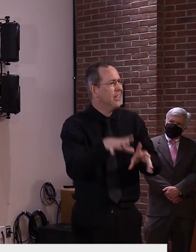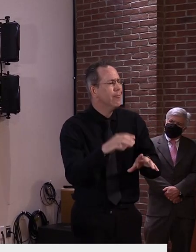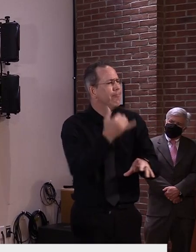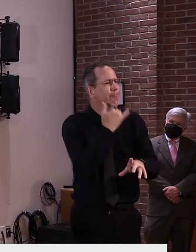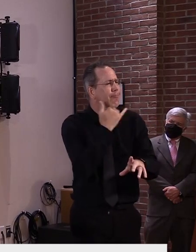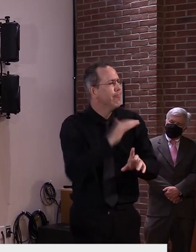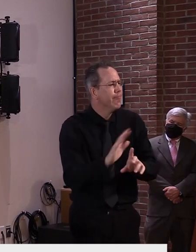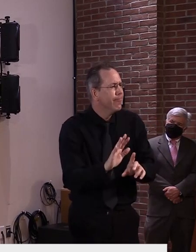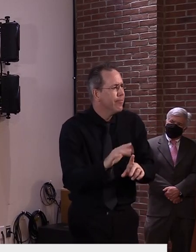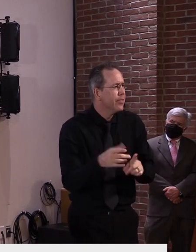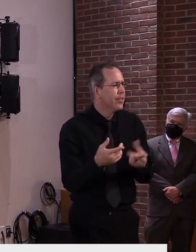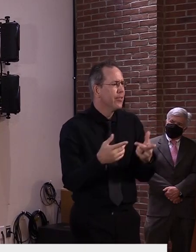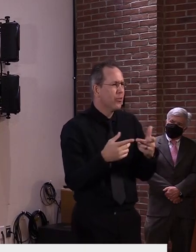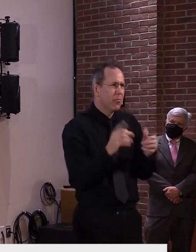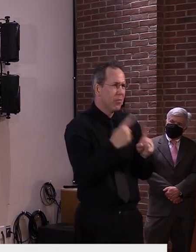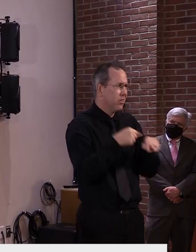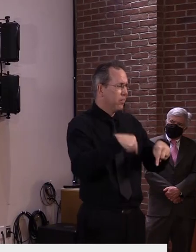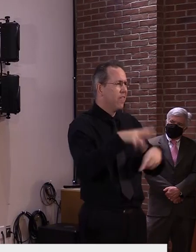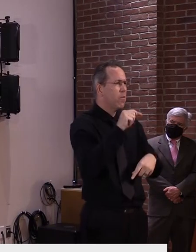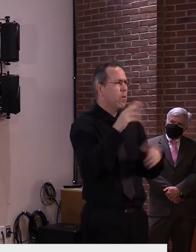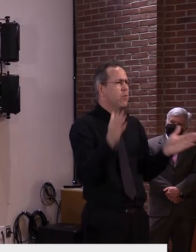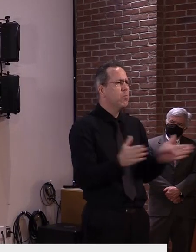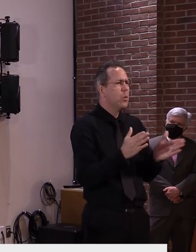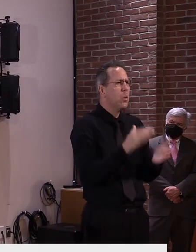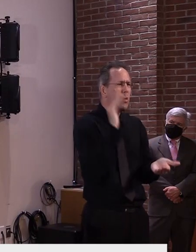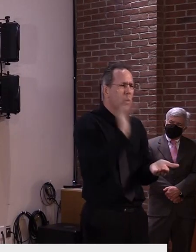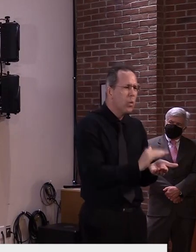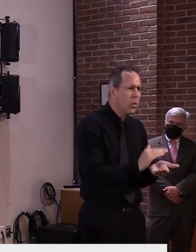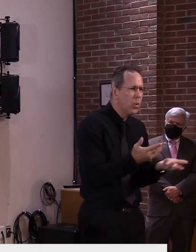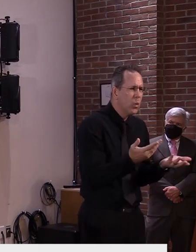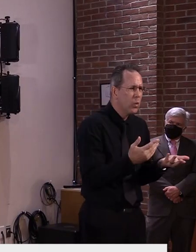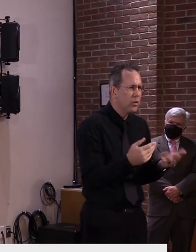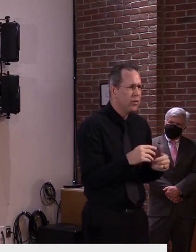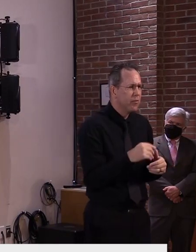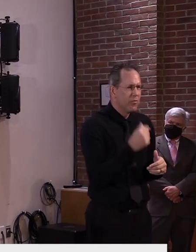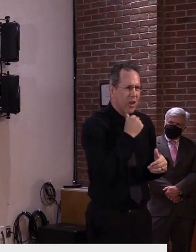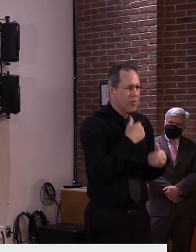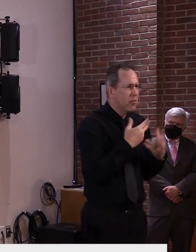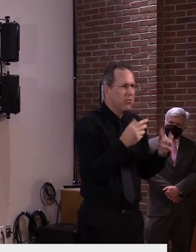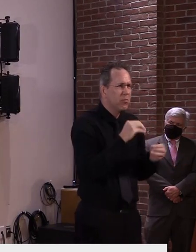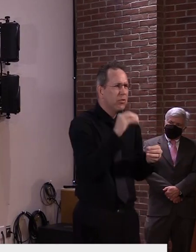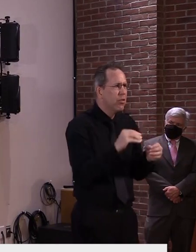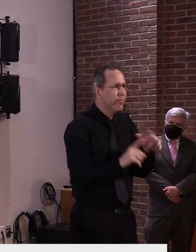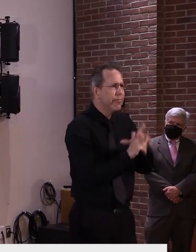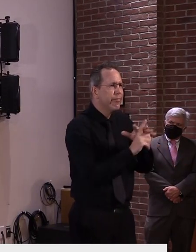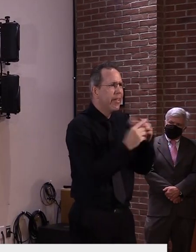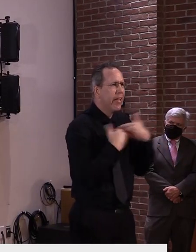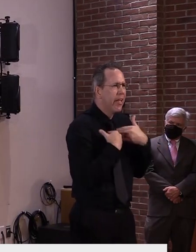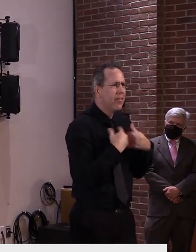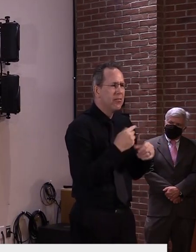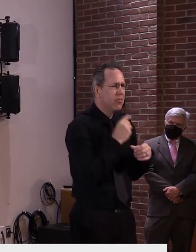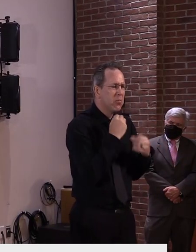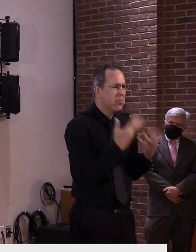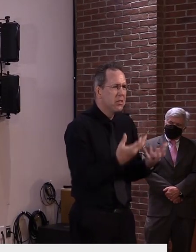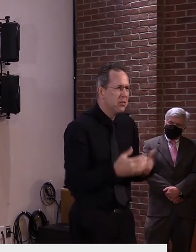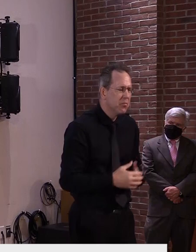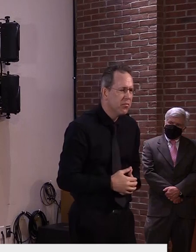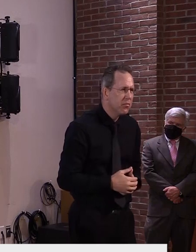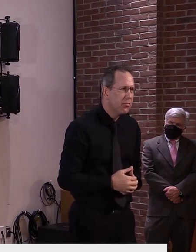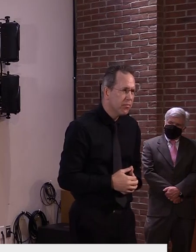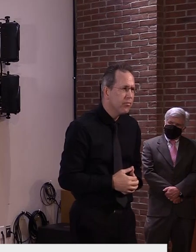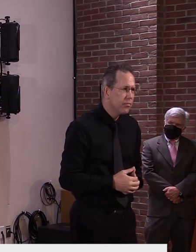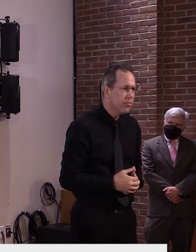from the start. So it makes it challenging to use those tests as a screening test. The